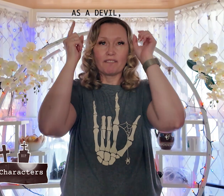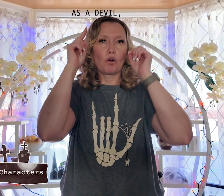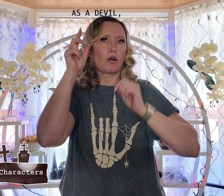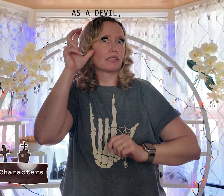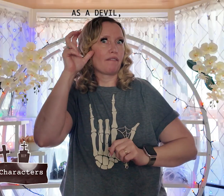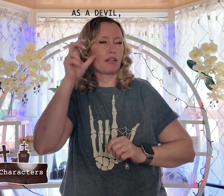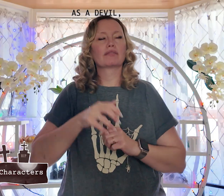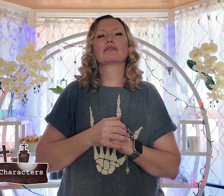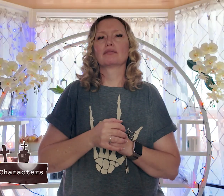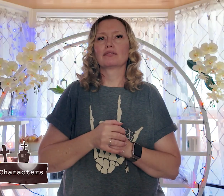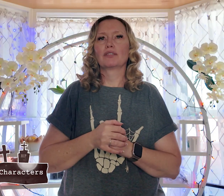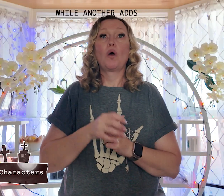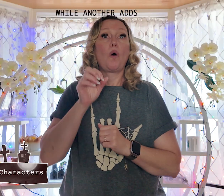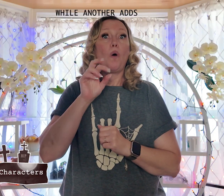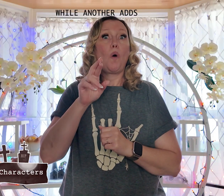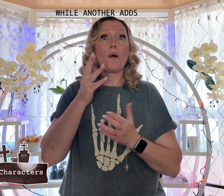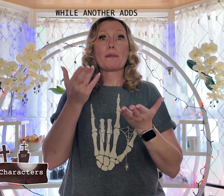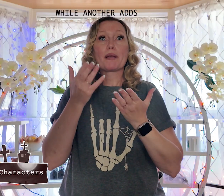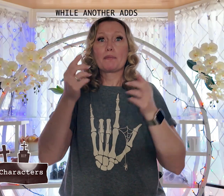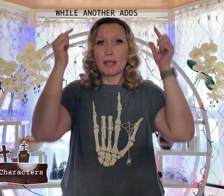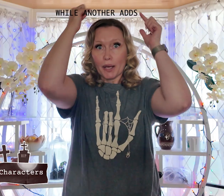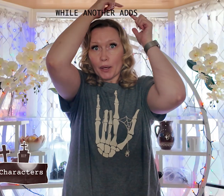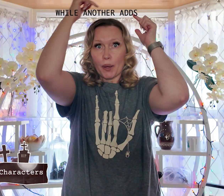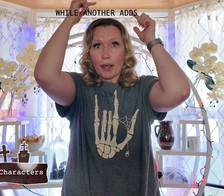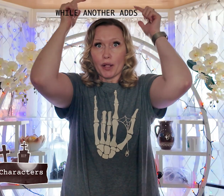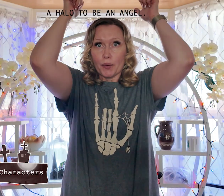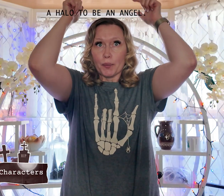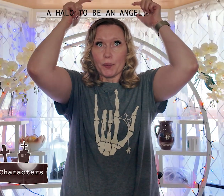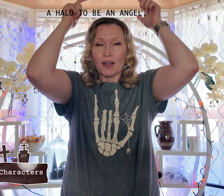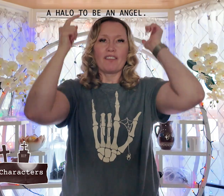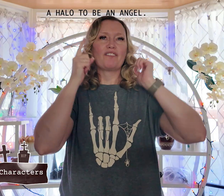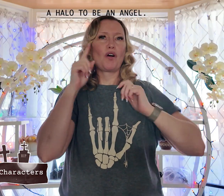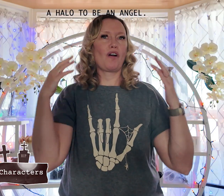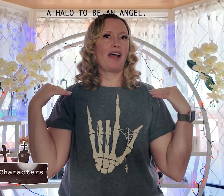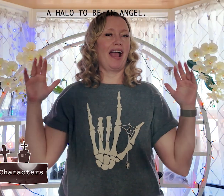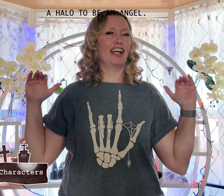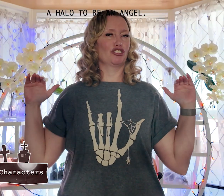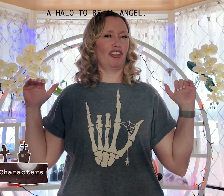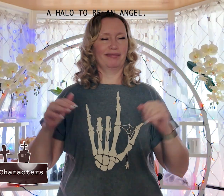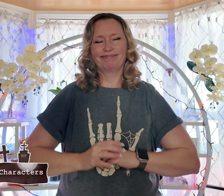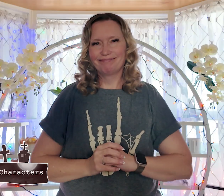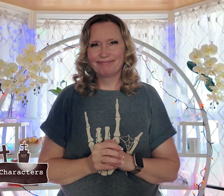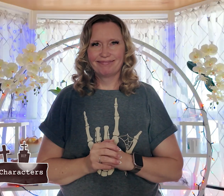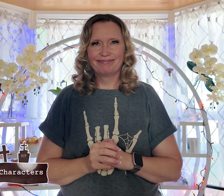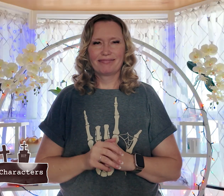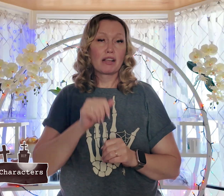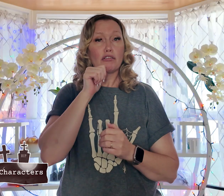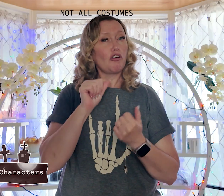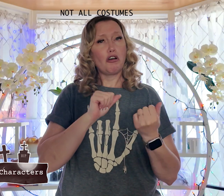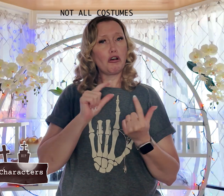a devil, while another adds a halo to be an angel. Not